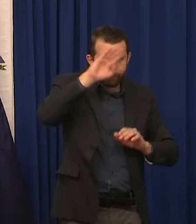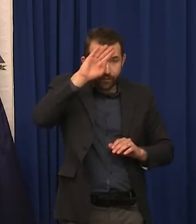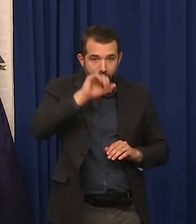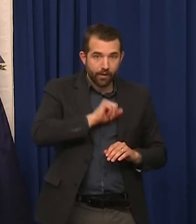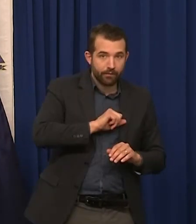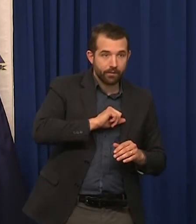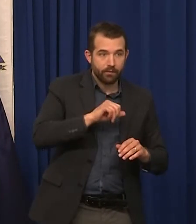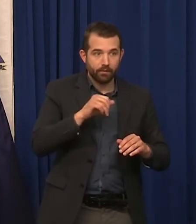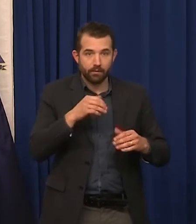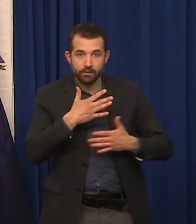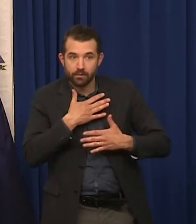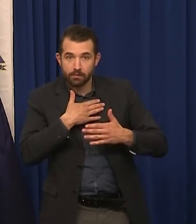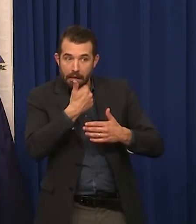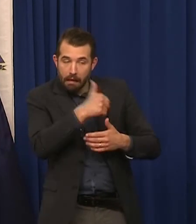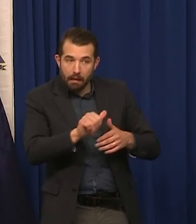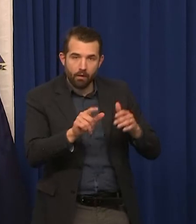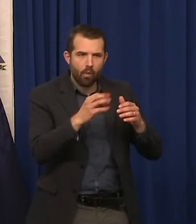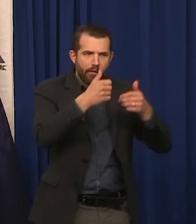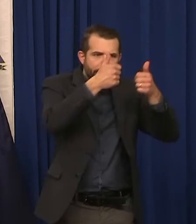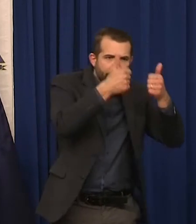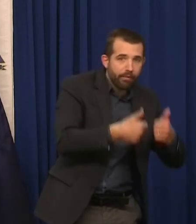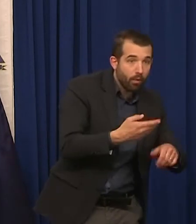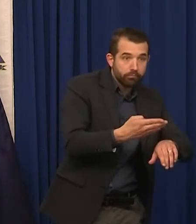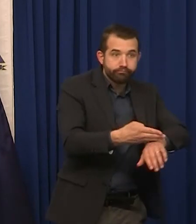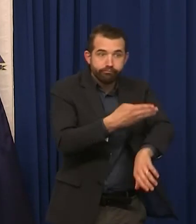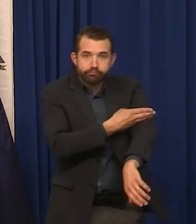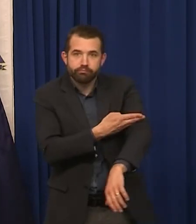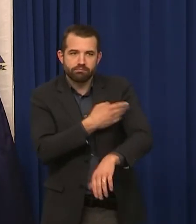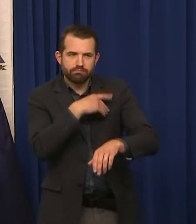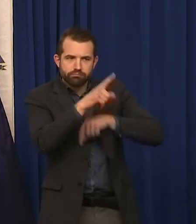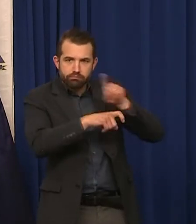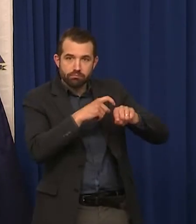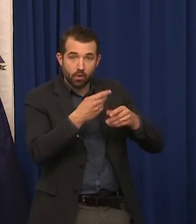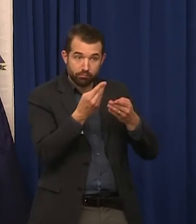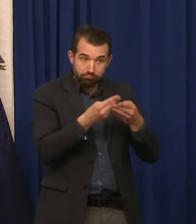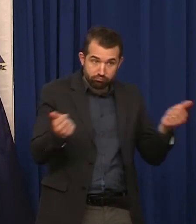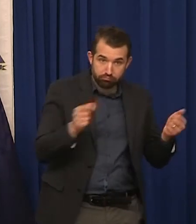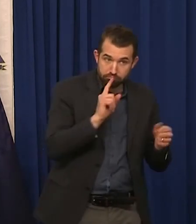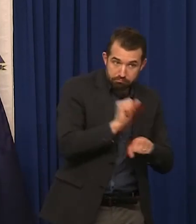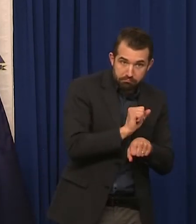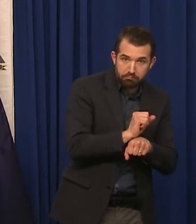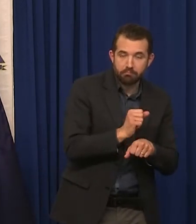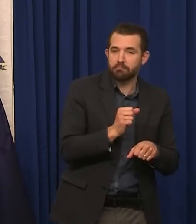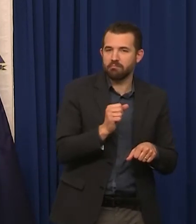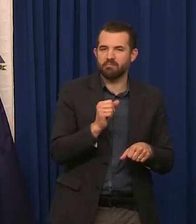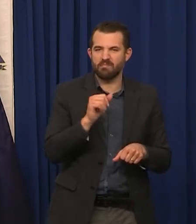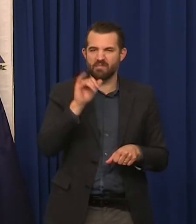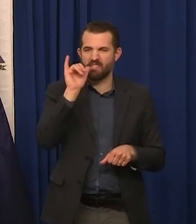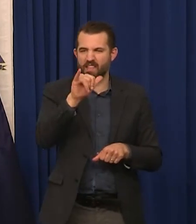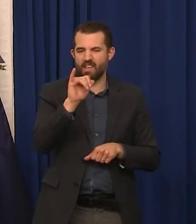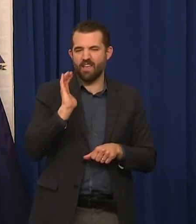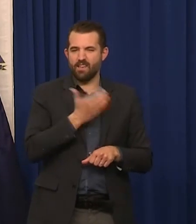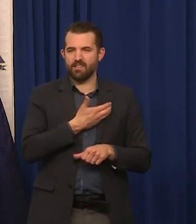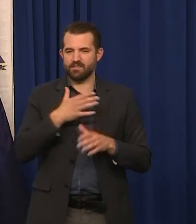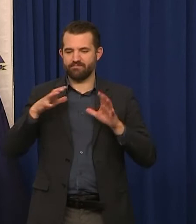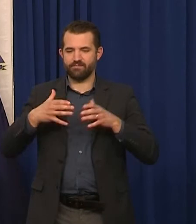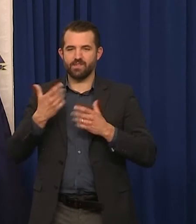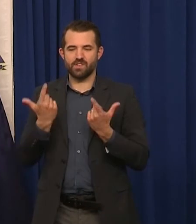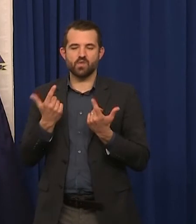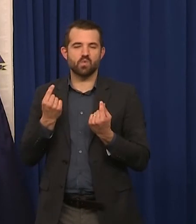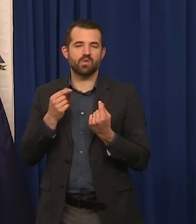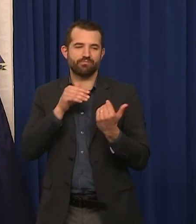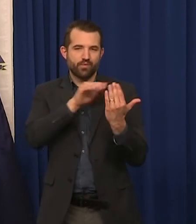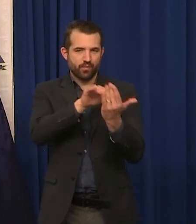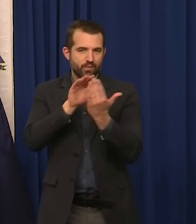met the criteria to be recovered. And so that's sort of the model we're looking at right now. But if the complexity of cases